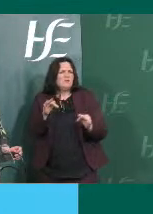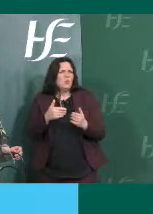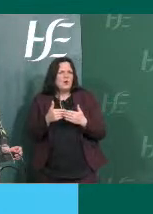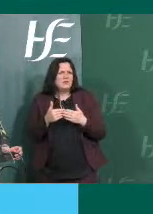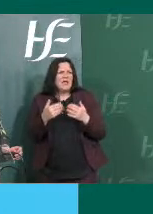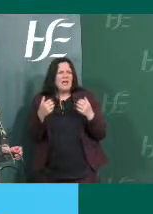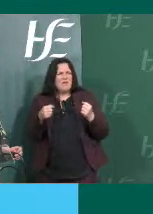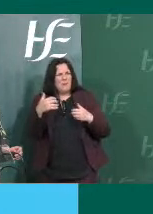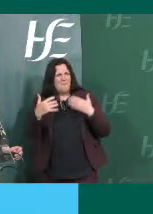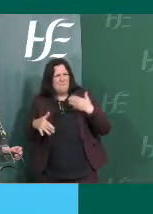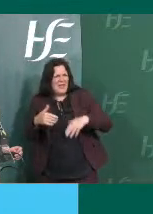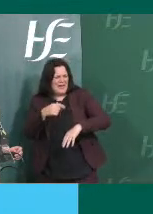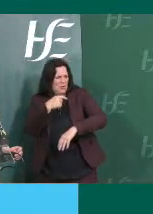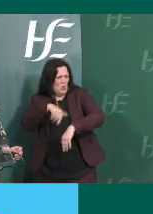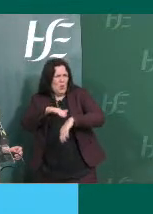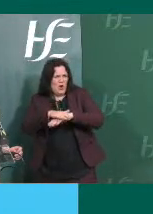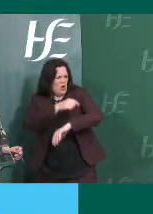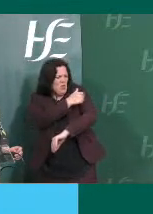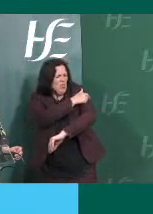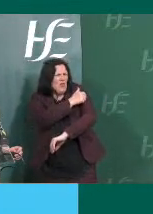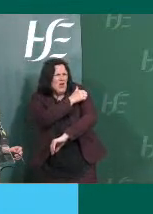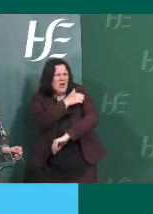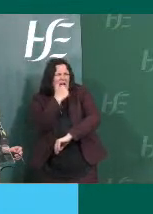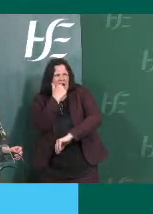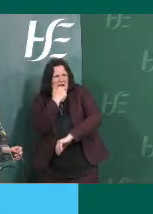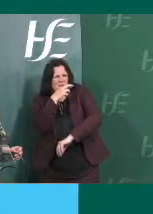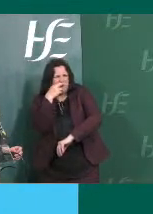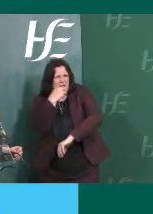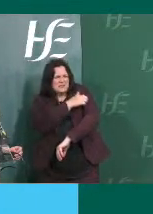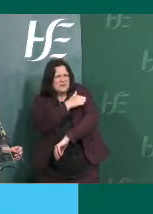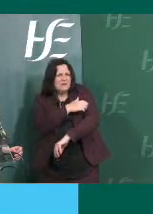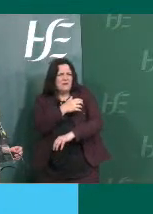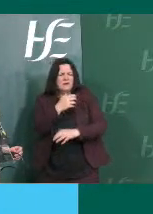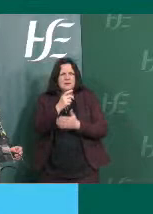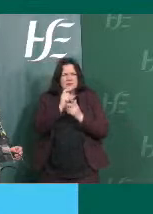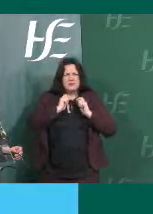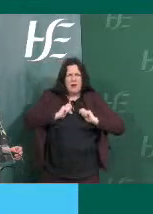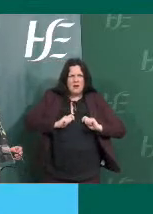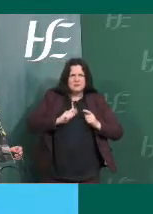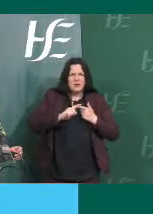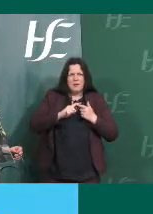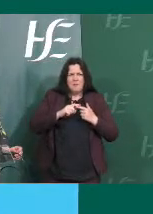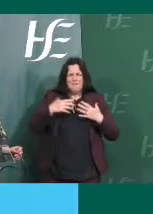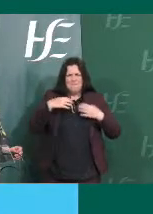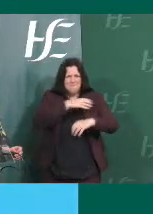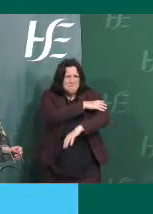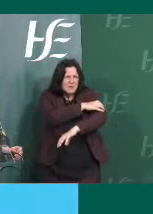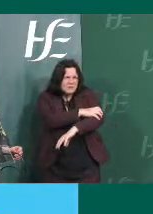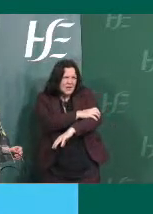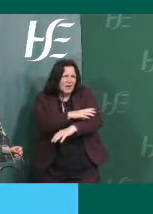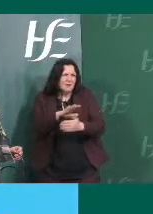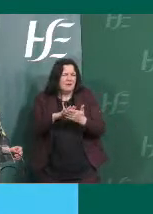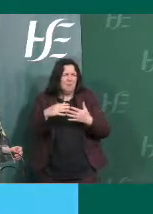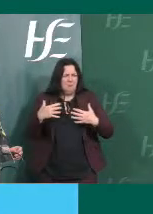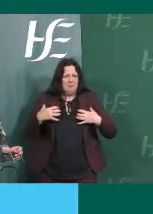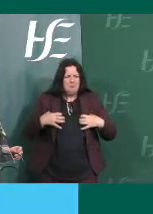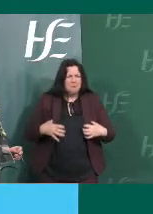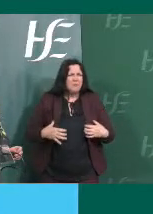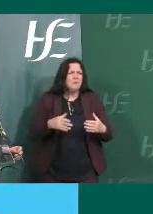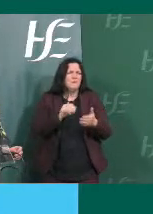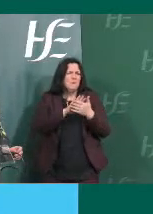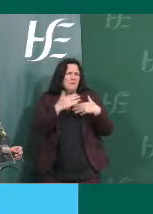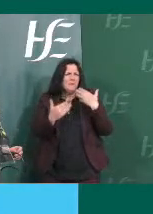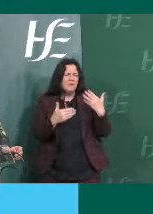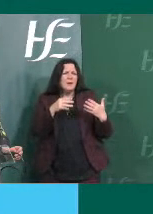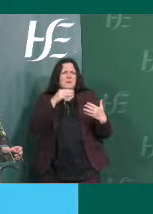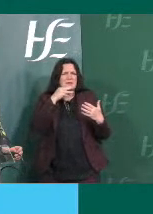are things like pain and redness in the injection site, fatigue, muscle pains, headaches, and fevers. These are usually mild to moderate and resolve within